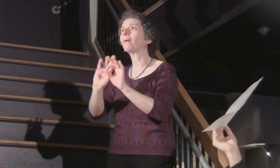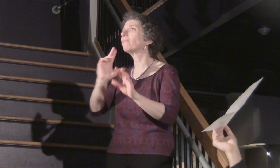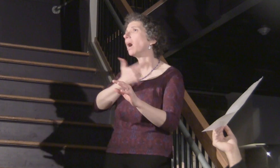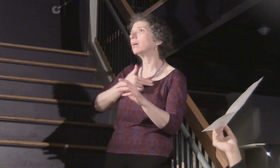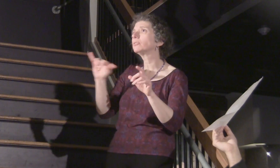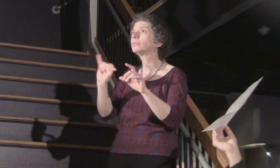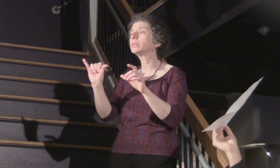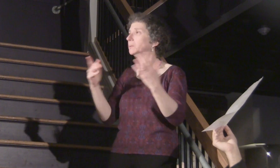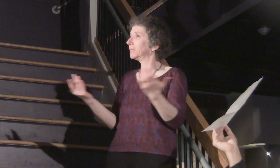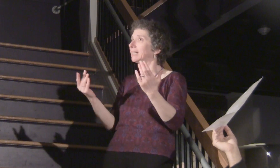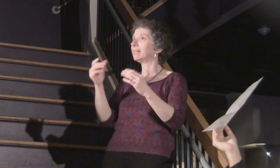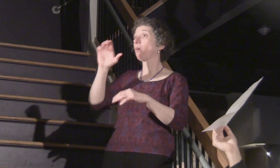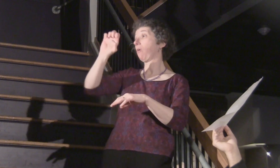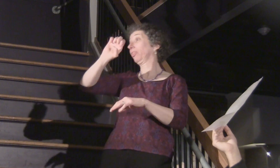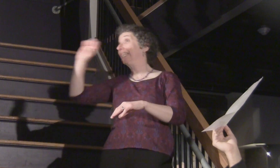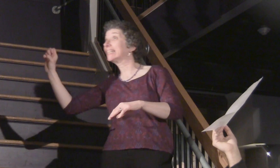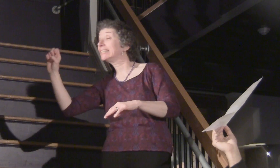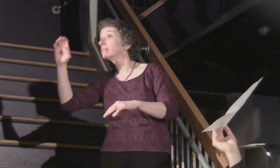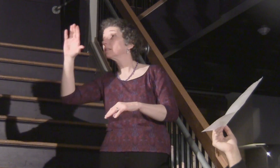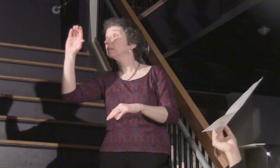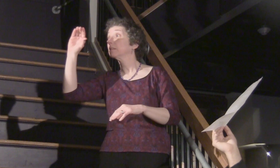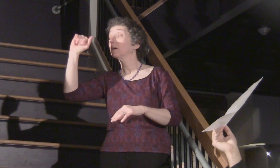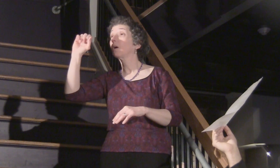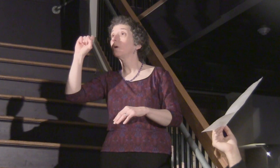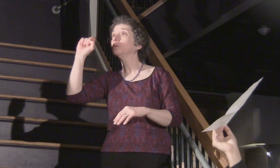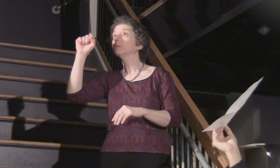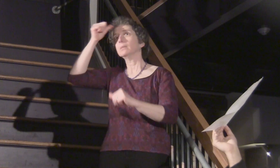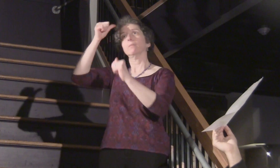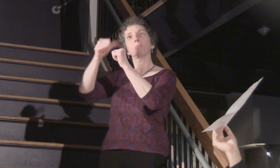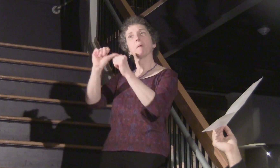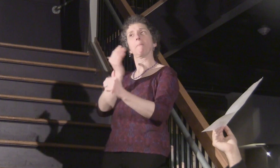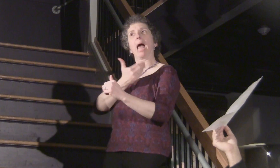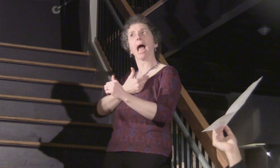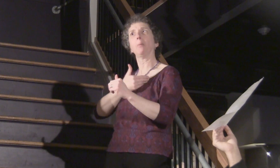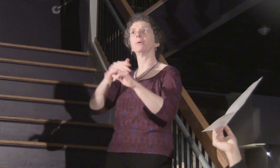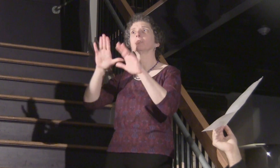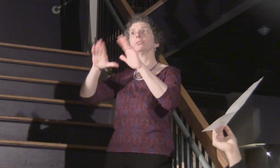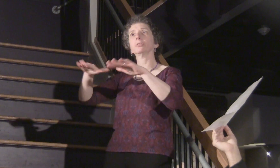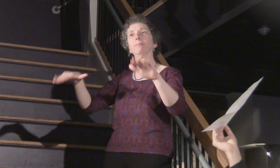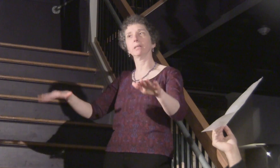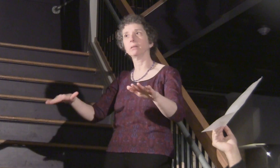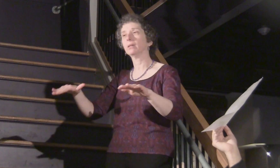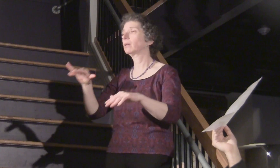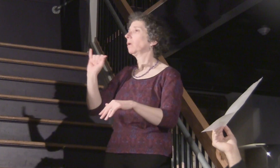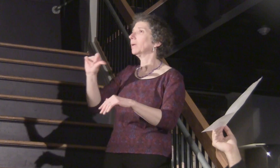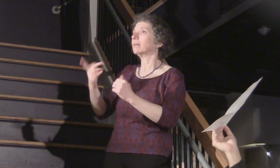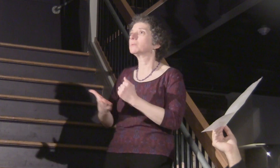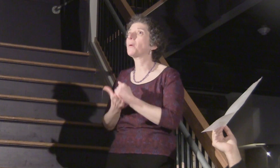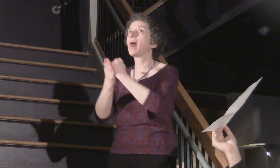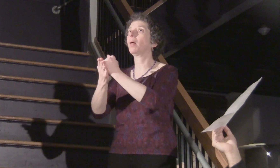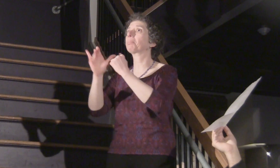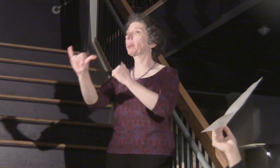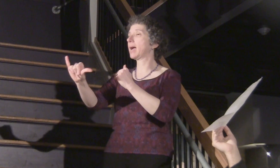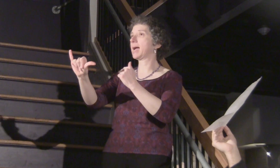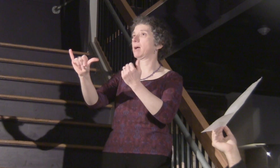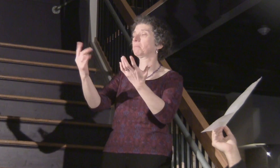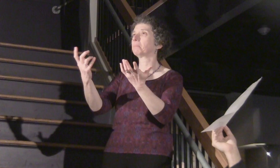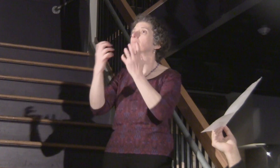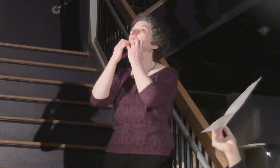that's why it's very important for us too, here on the East Coast, to remember our children, to help